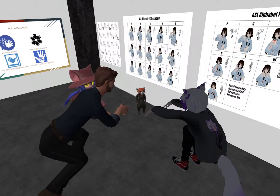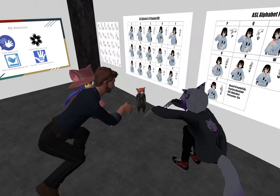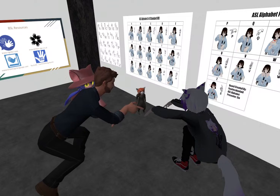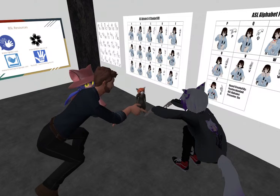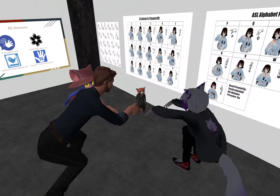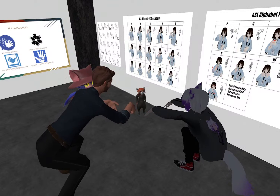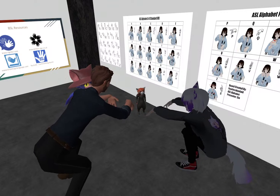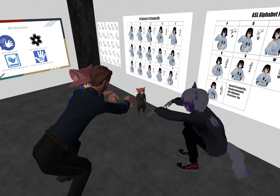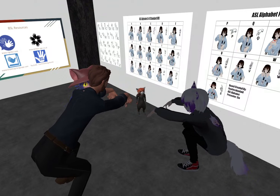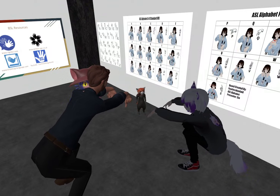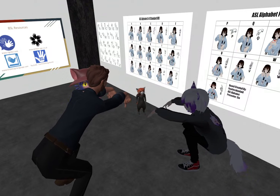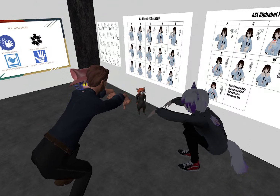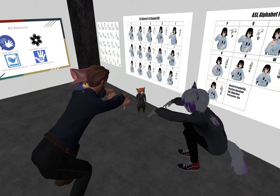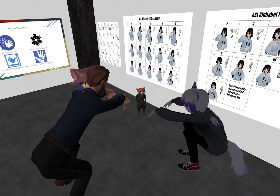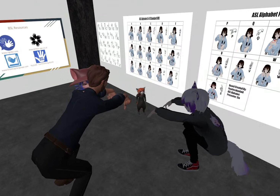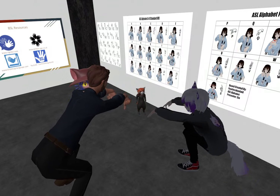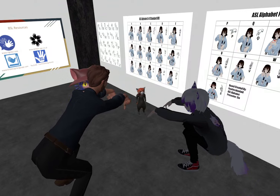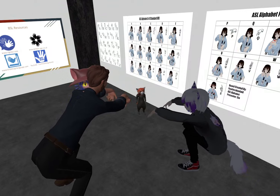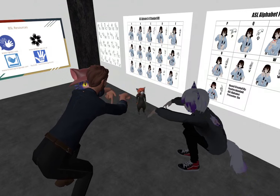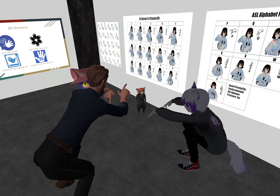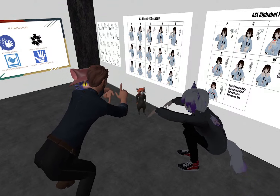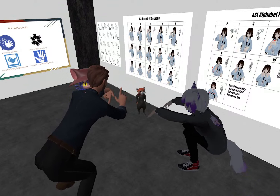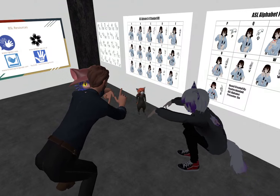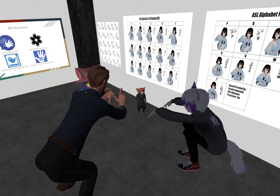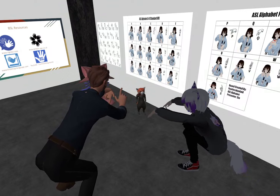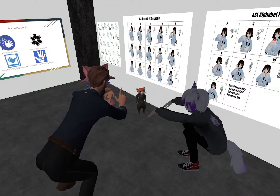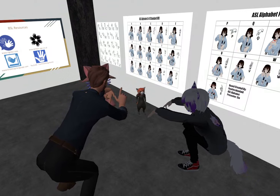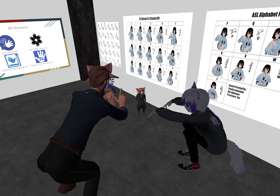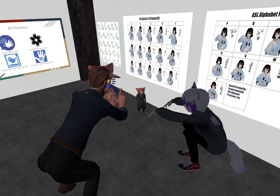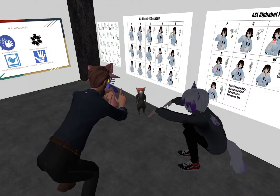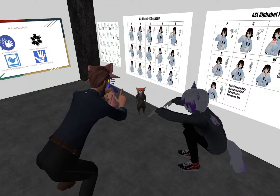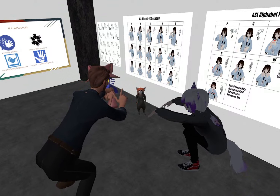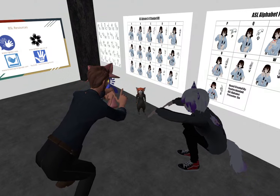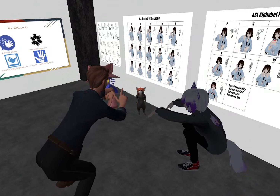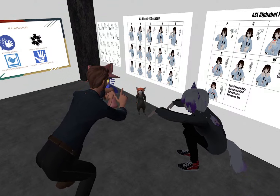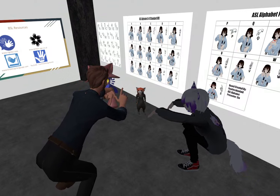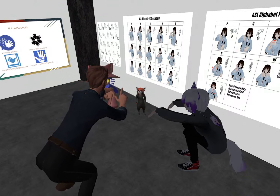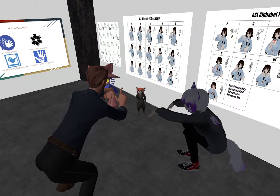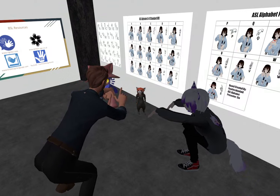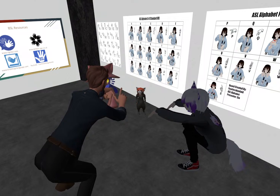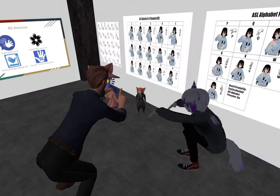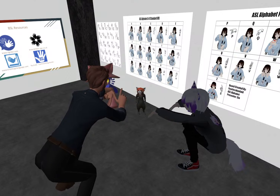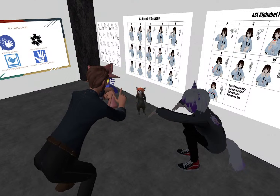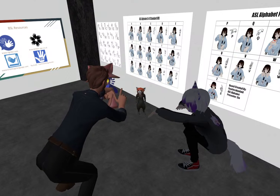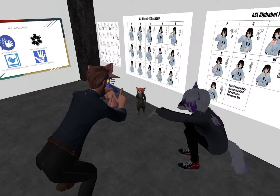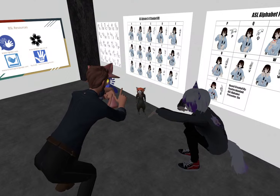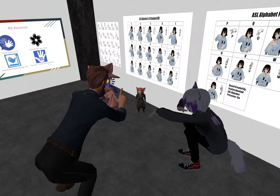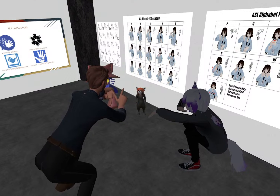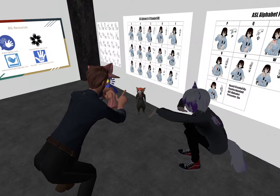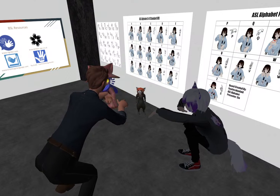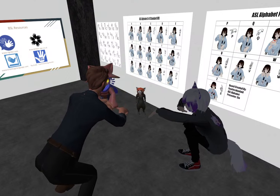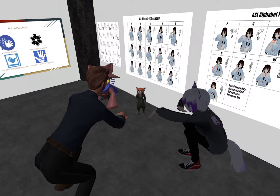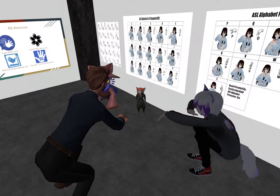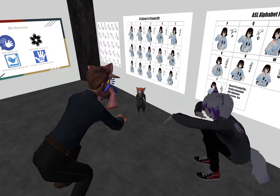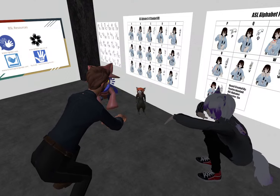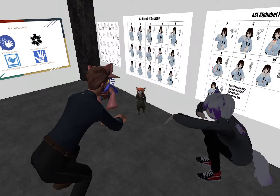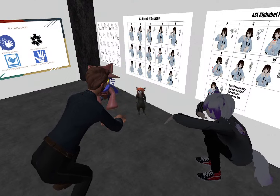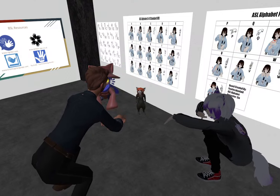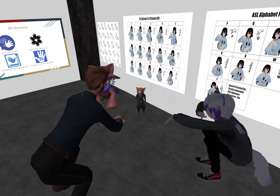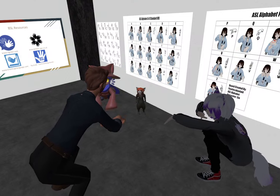So something like that. If you do like M like this and N like this in real life, someone who knows sign language in real life is gonna look at